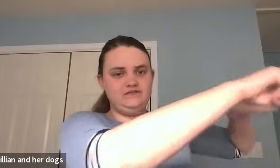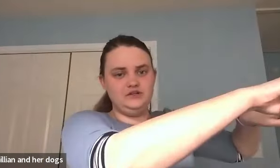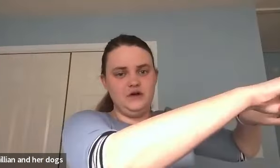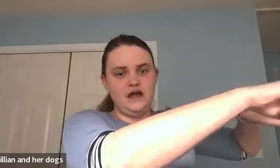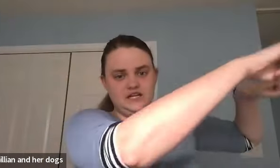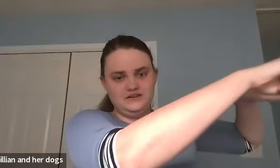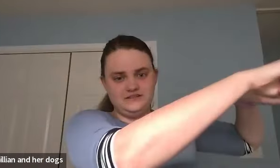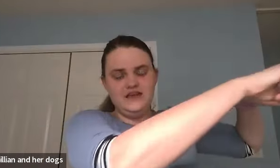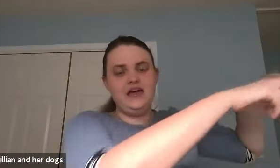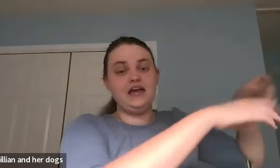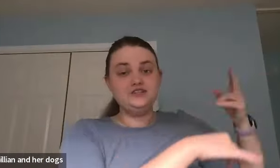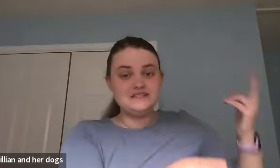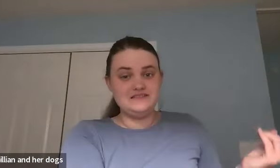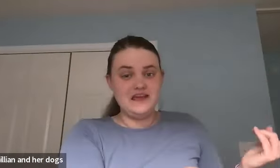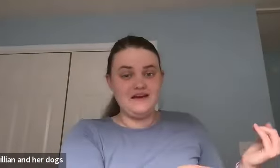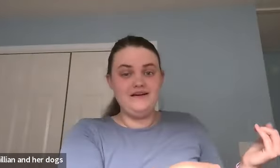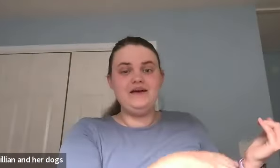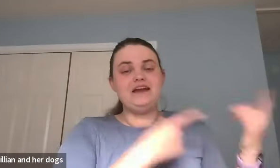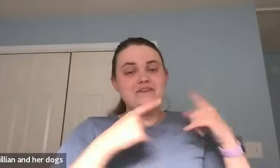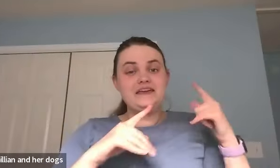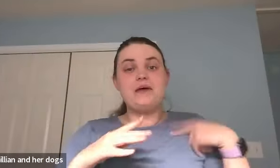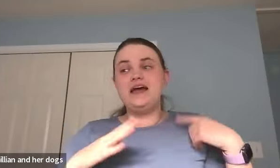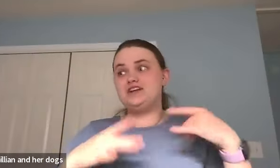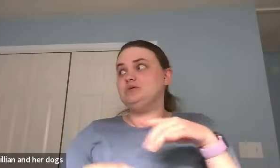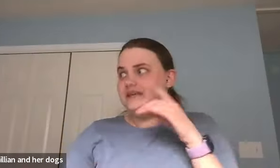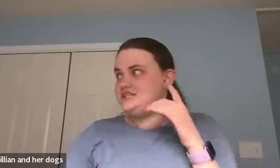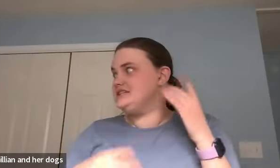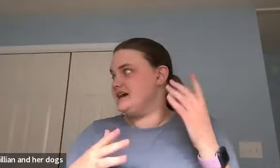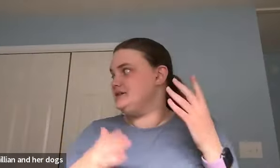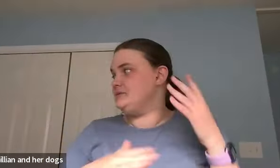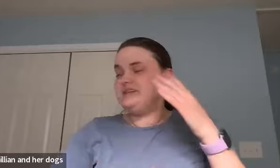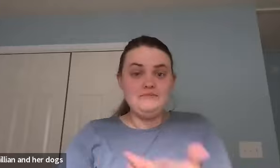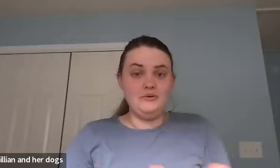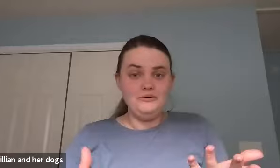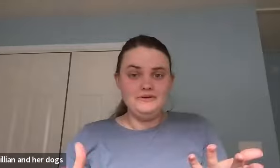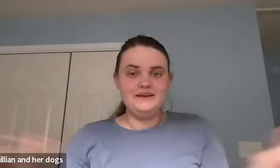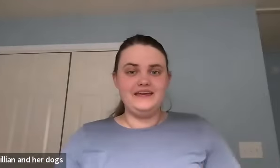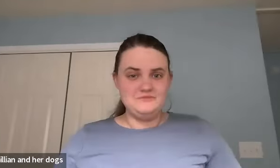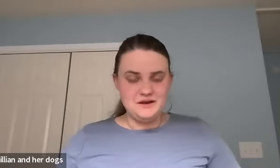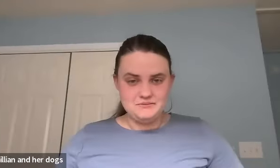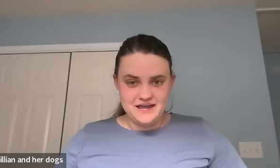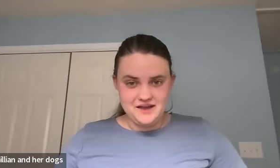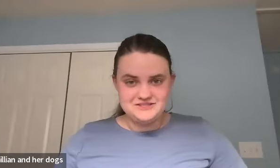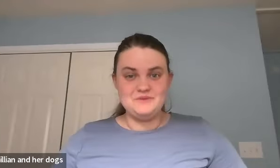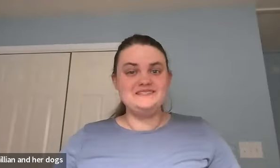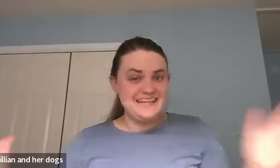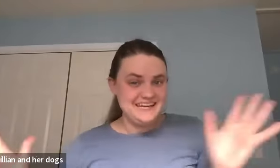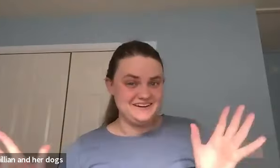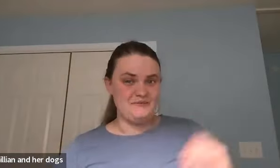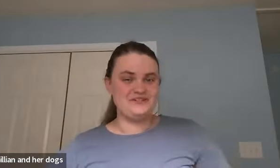two high chairs, and I usually sit there. And I finally got my actual kitchen dining room table in my house. So I'm sitting here now, which is why I